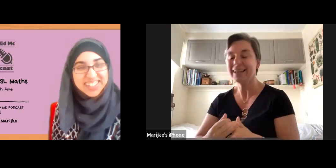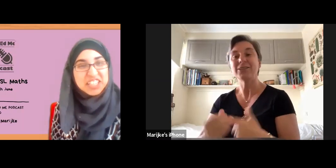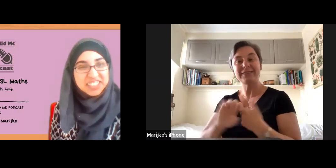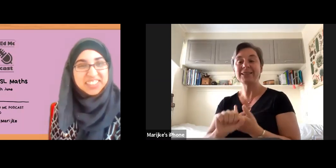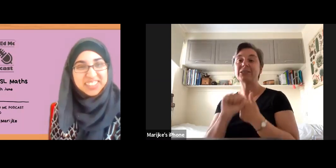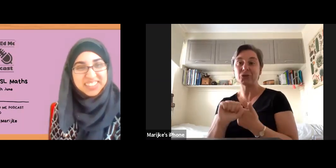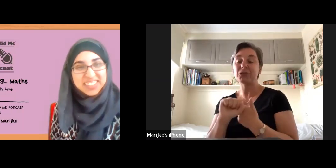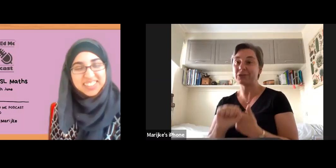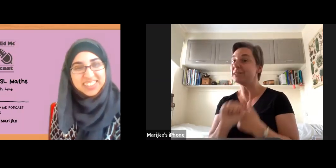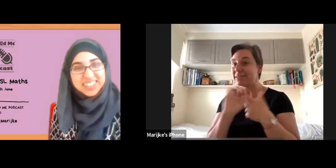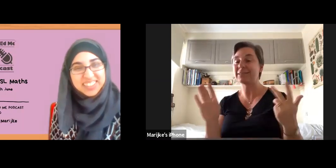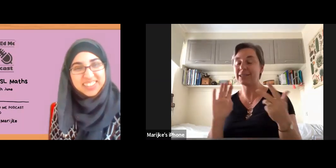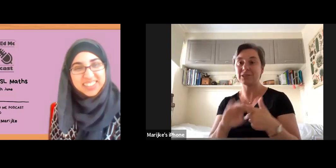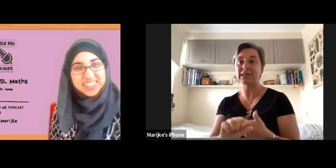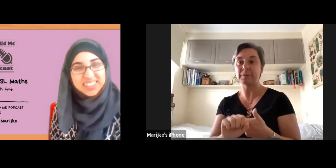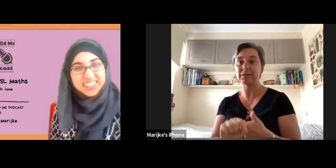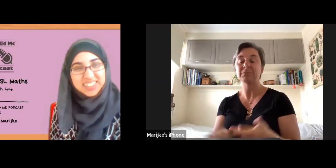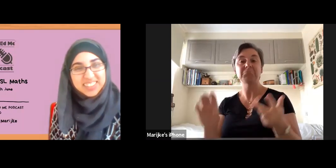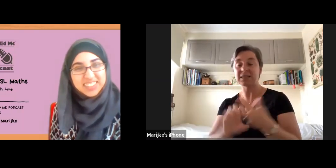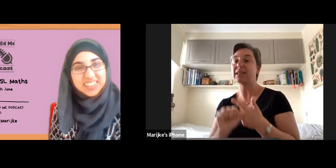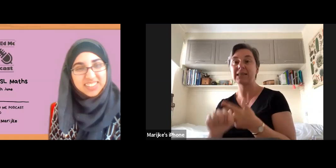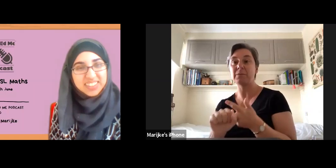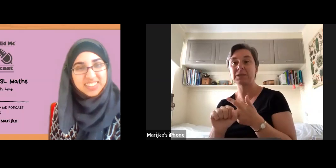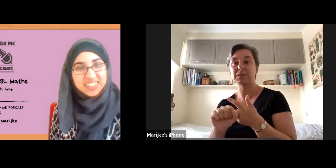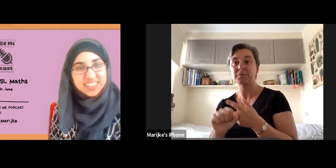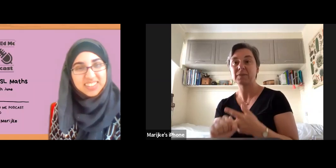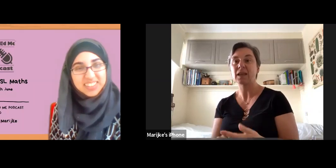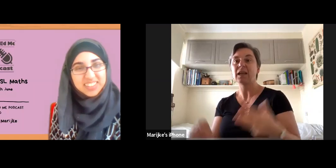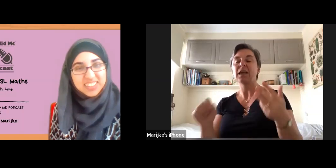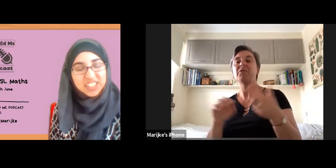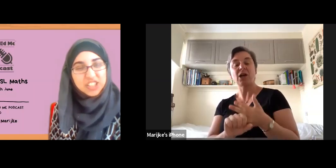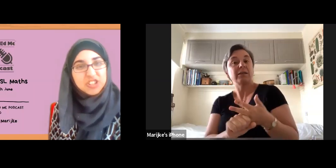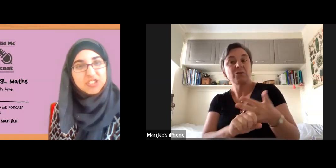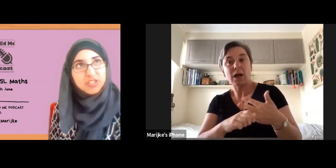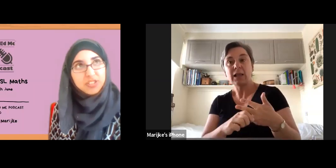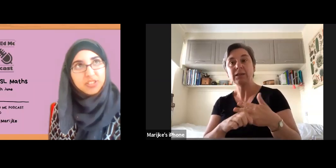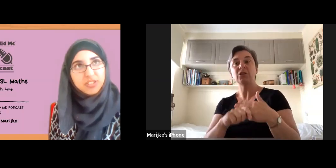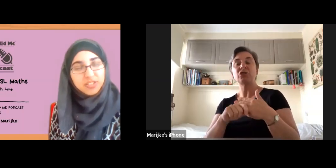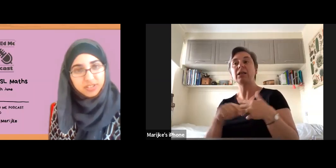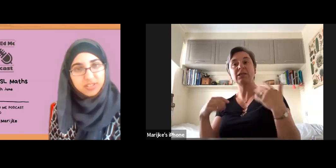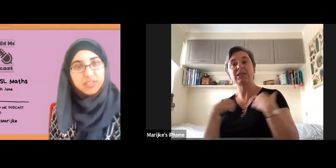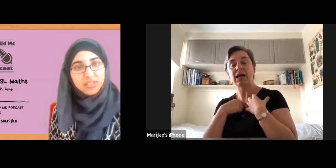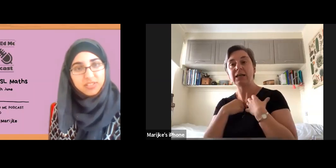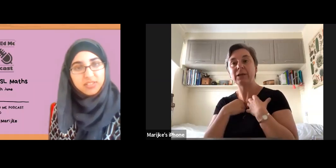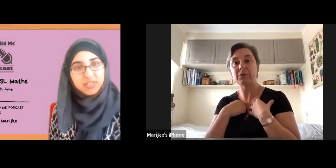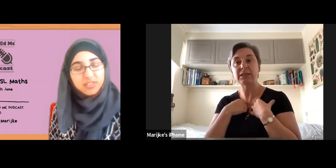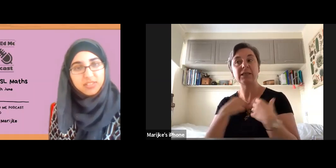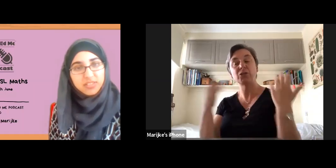the teacher is trusted to teach the syllabus and set exams. If a child does well, the child can decide when they're 18 to go